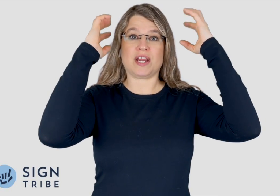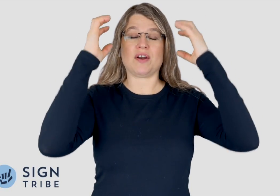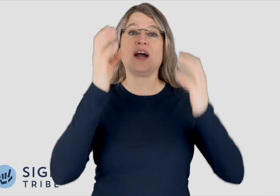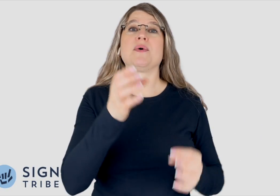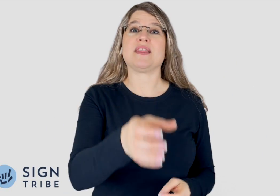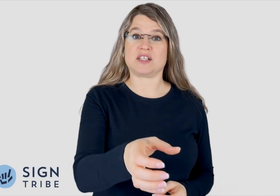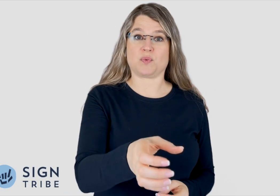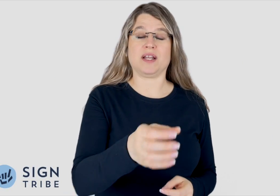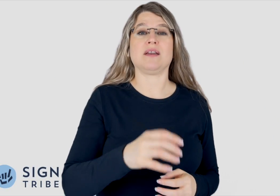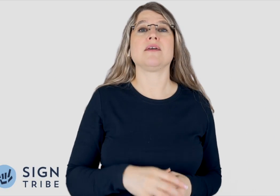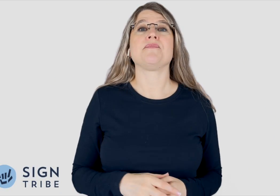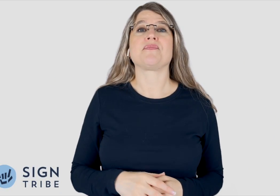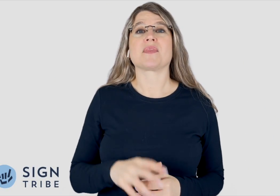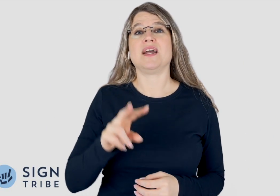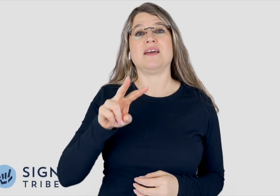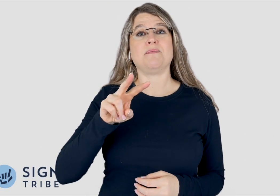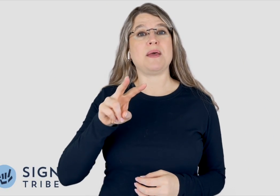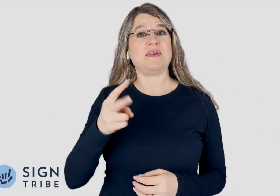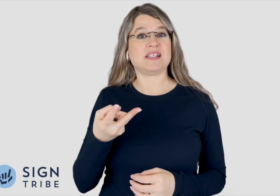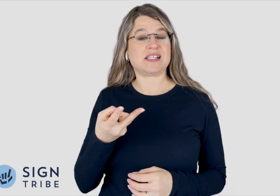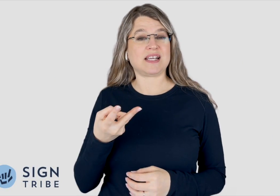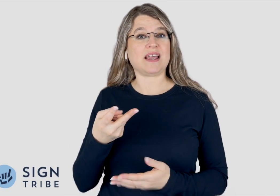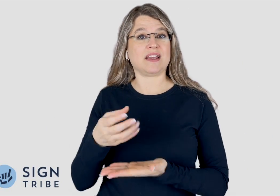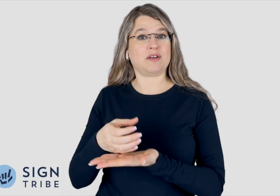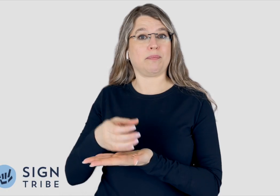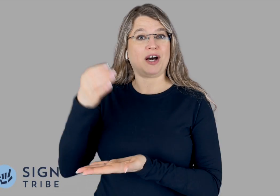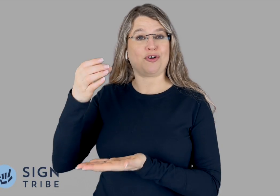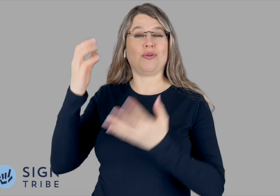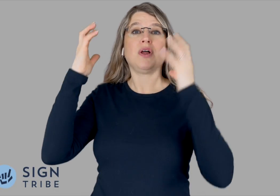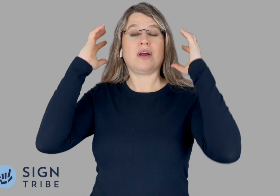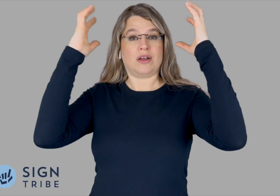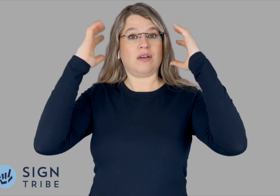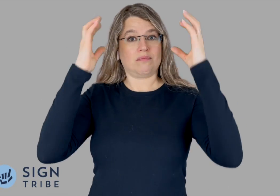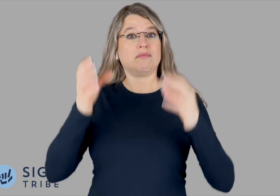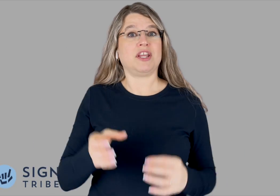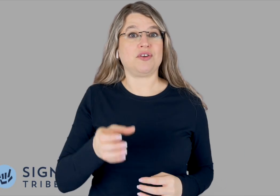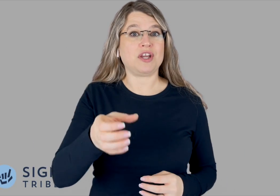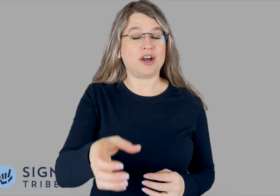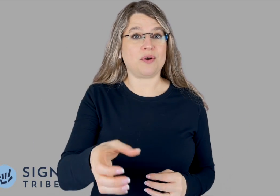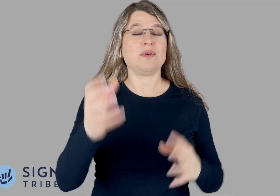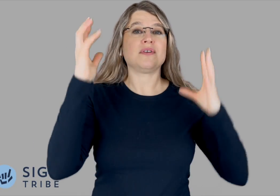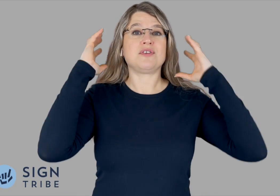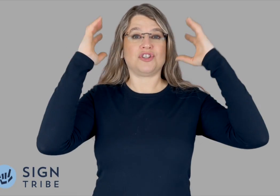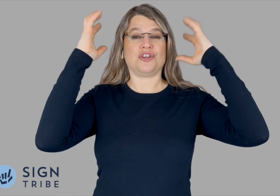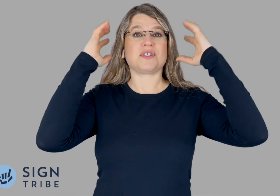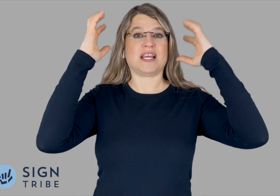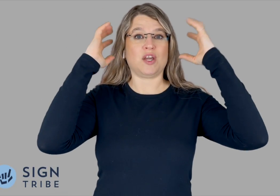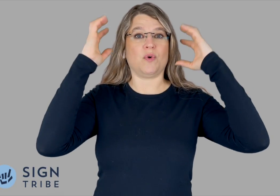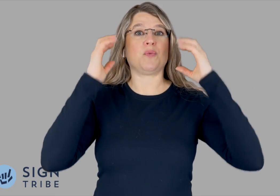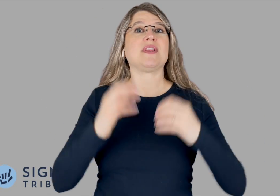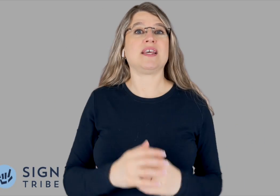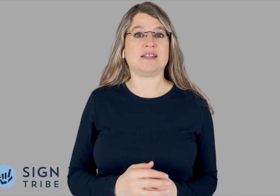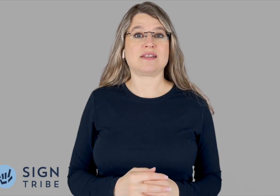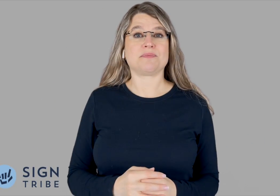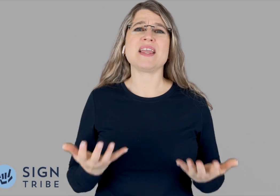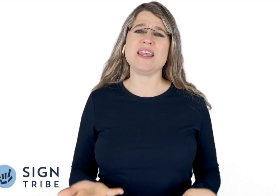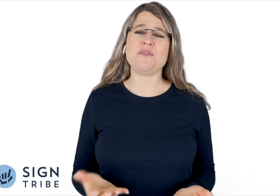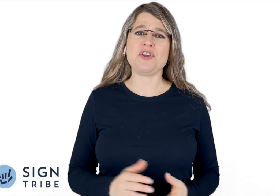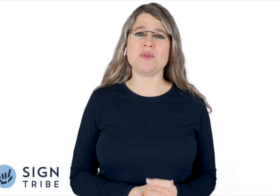hair now with this one. And then maybe the second bottle, here you go, do your second one with this. If you like